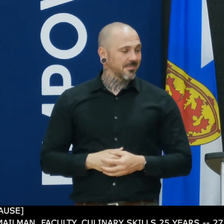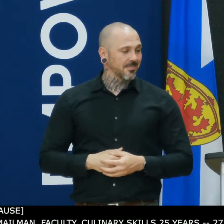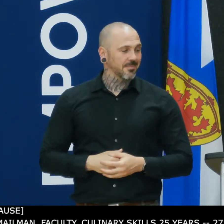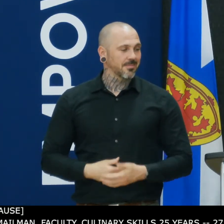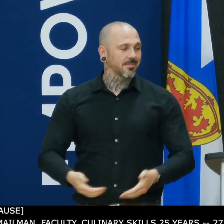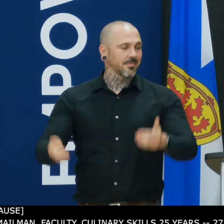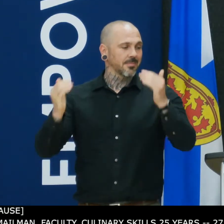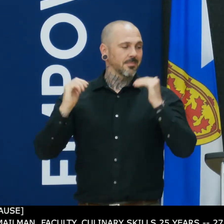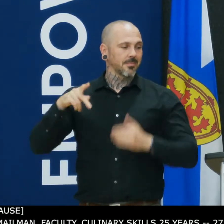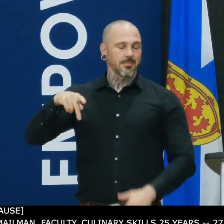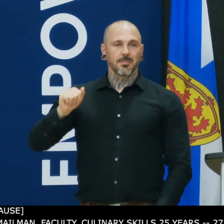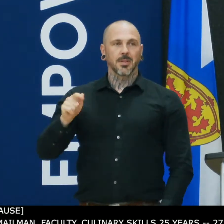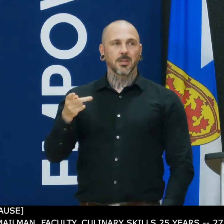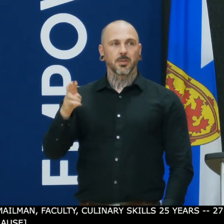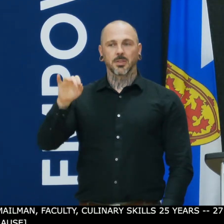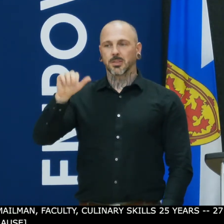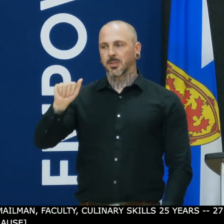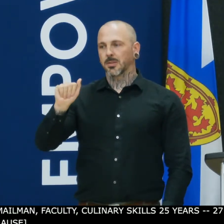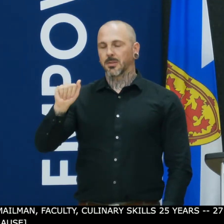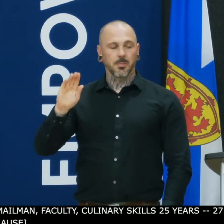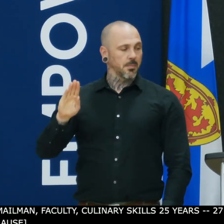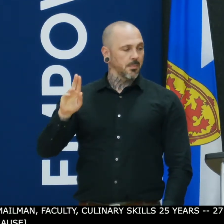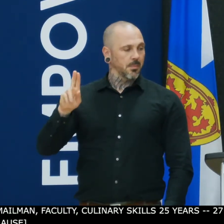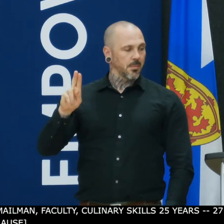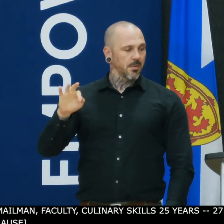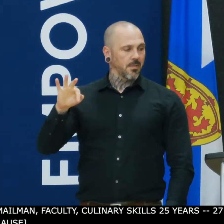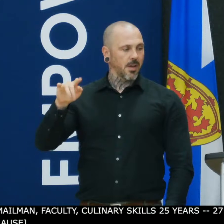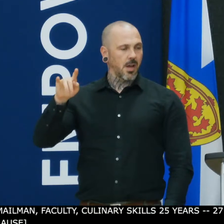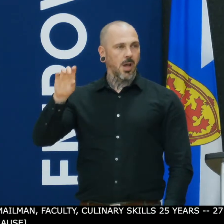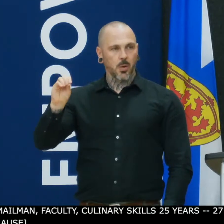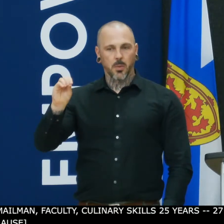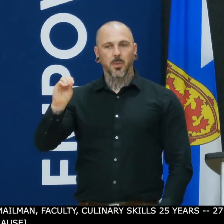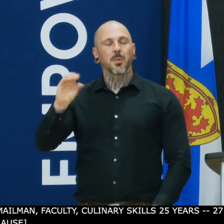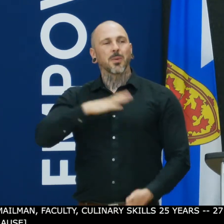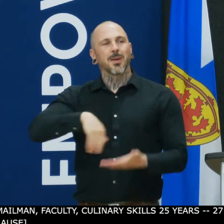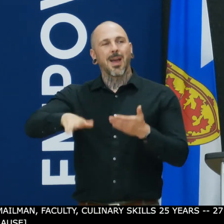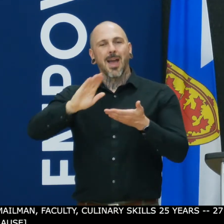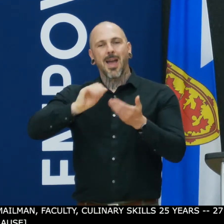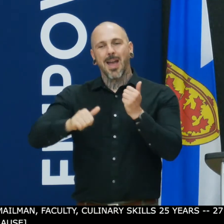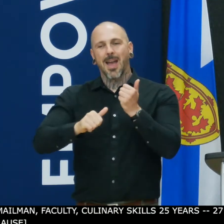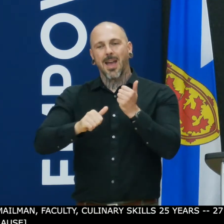And Patricia Trish Bufrado, Administrative Assistant, 29 years. Trish is in the back.